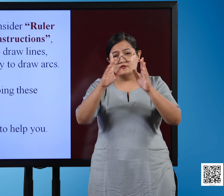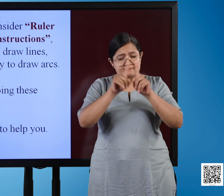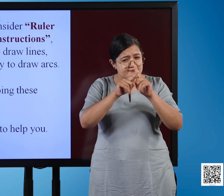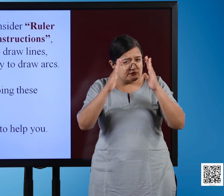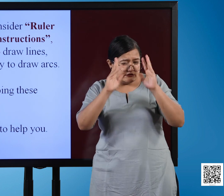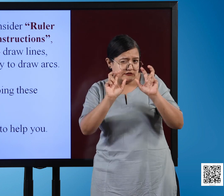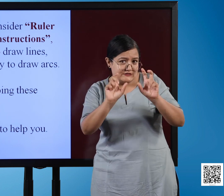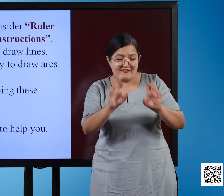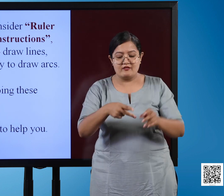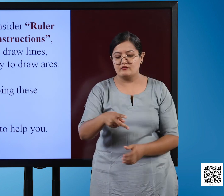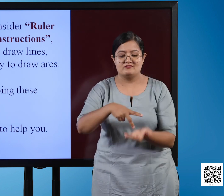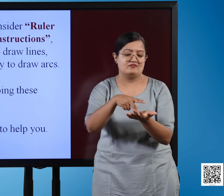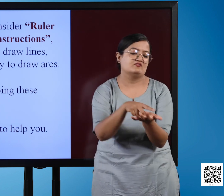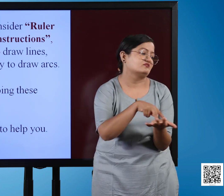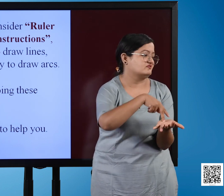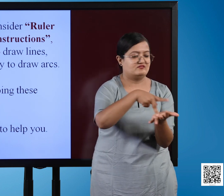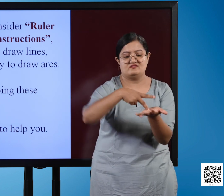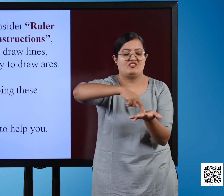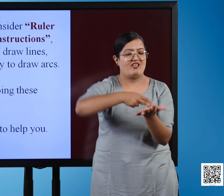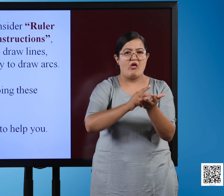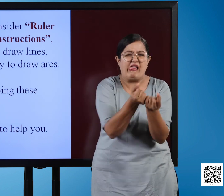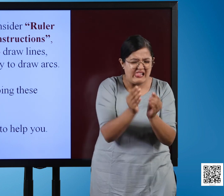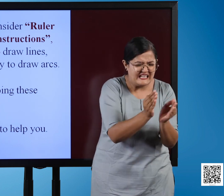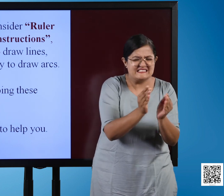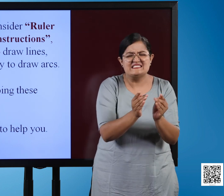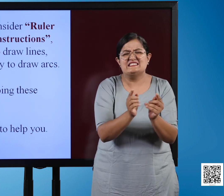Be careful while doing these constructions.